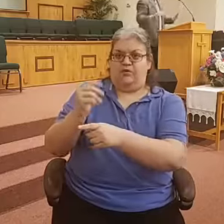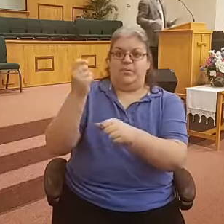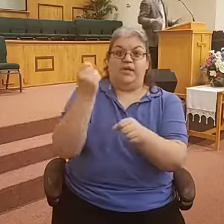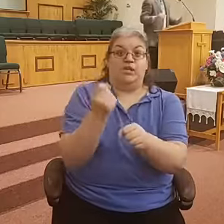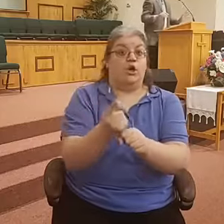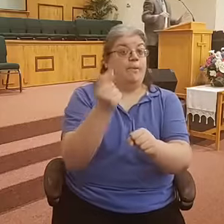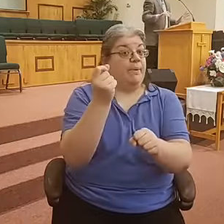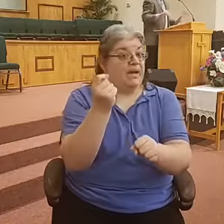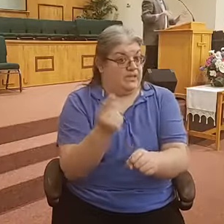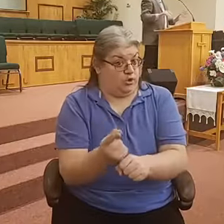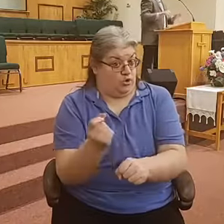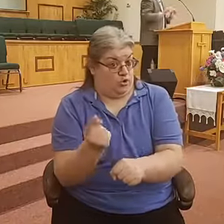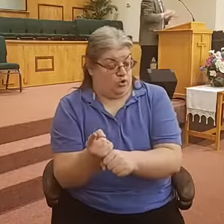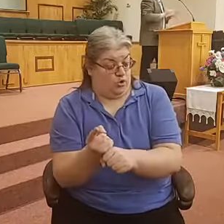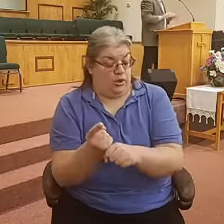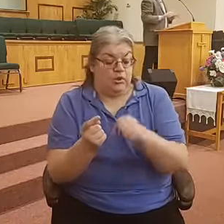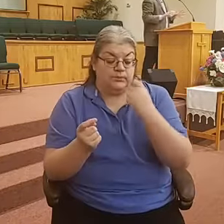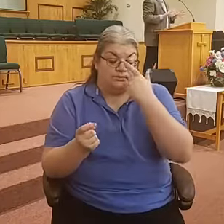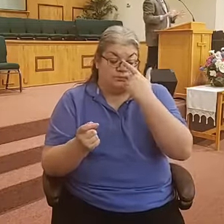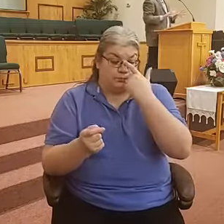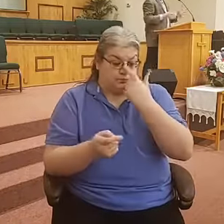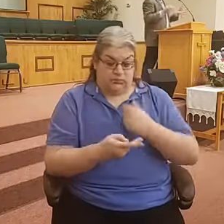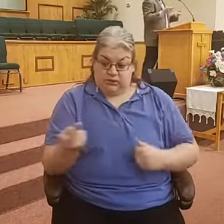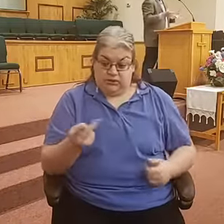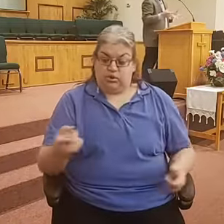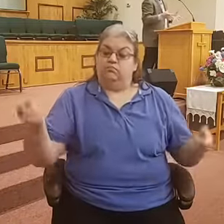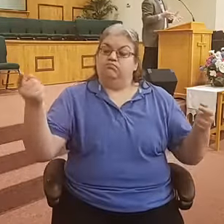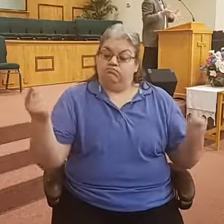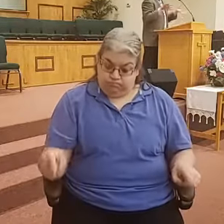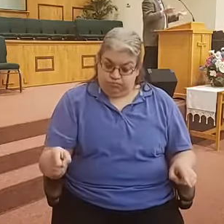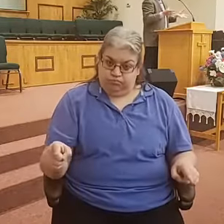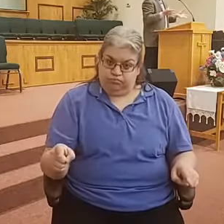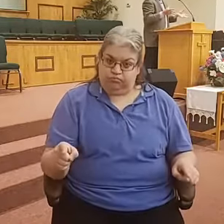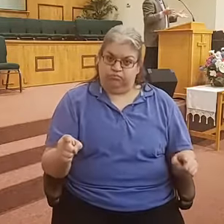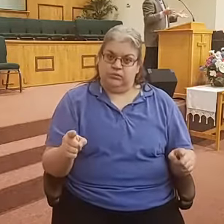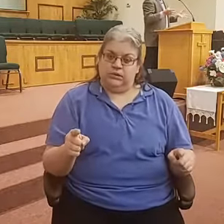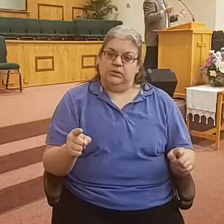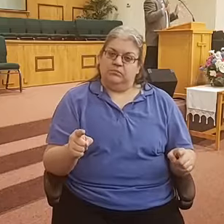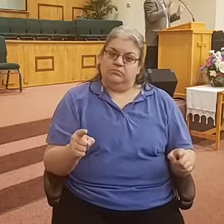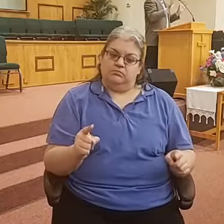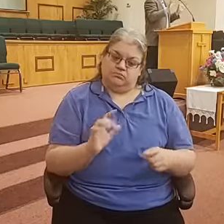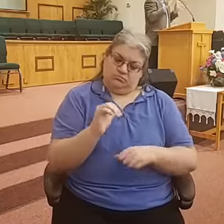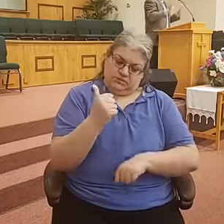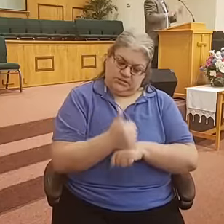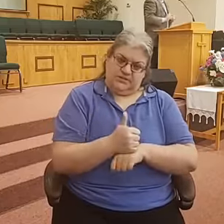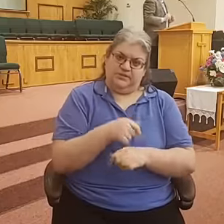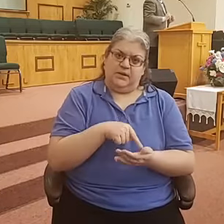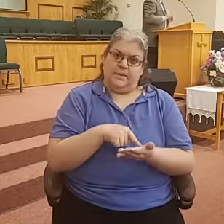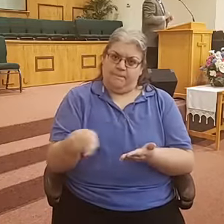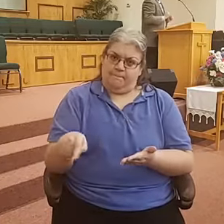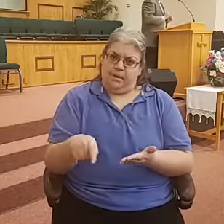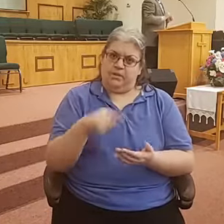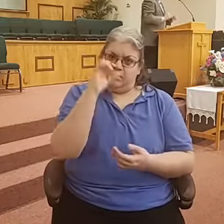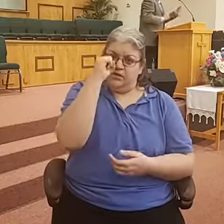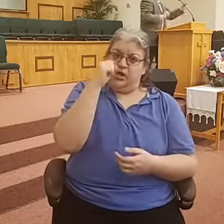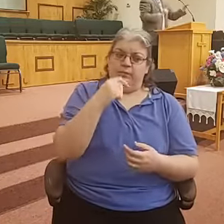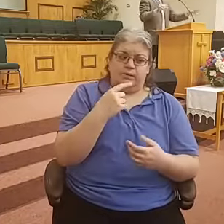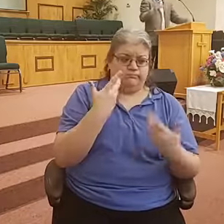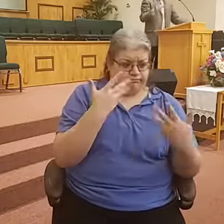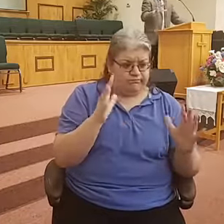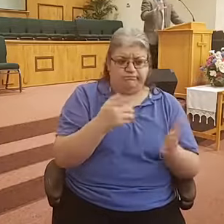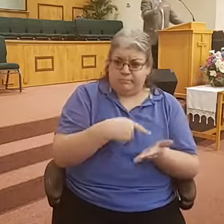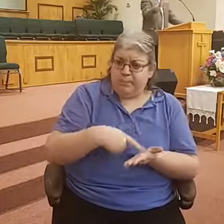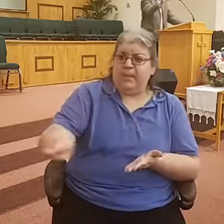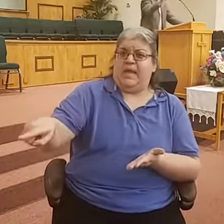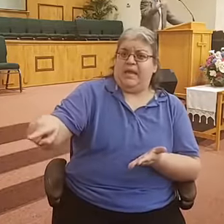and say this. They made an agreement. There was a wage set for the work, and Solomon paid the wage. Hiram